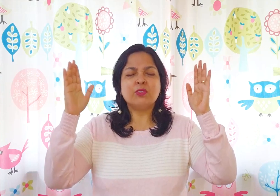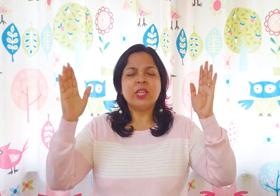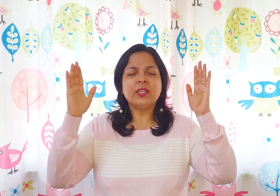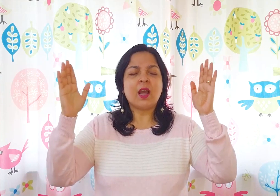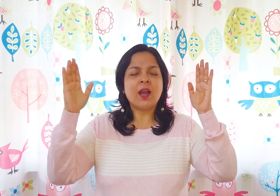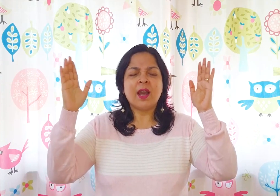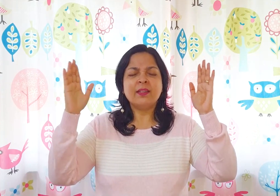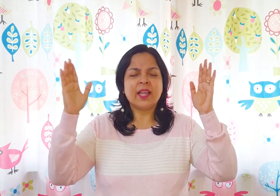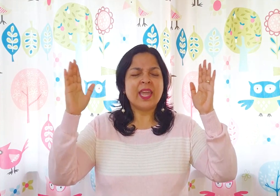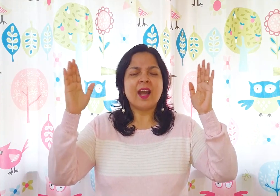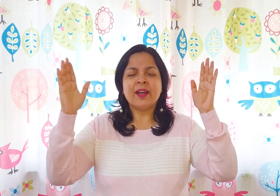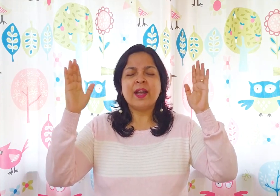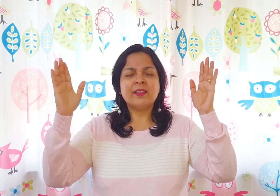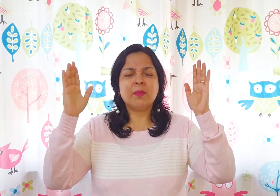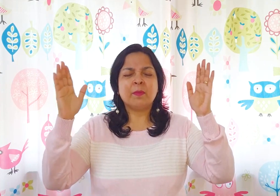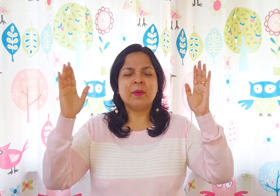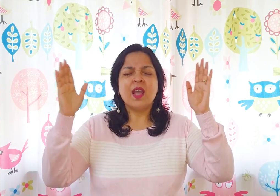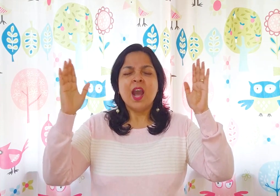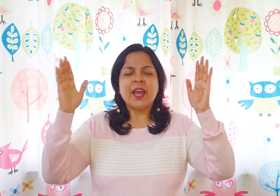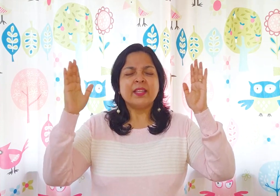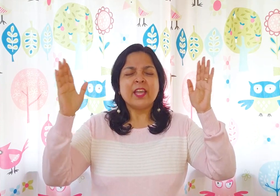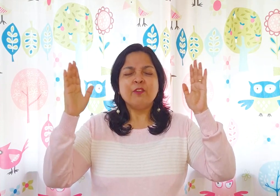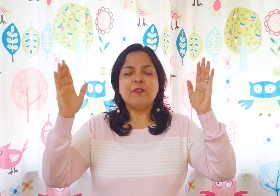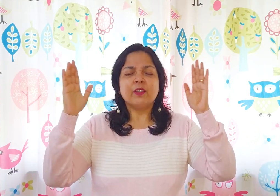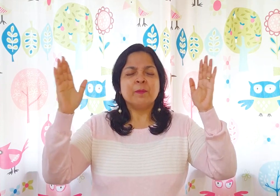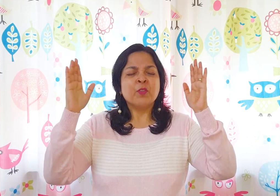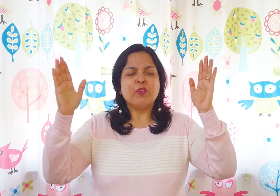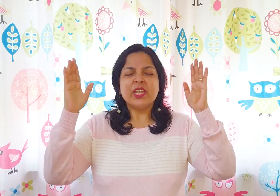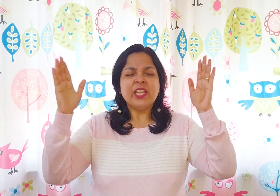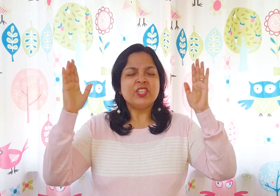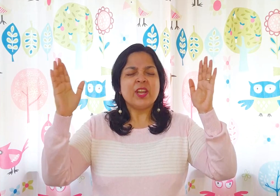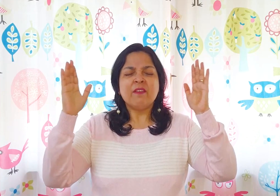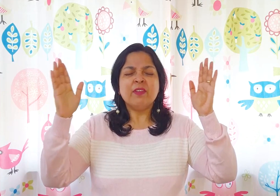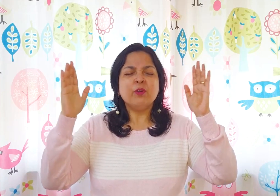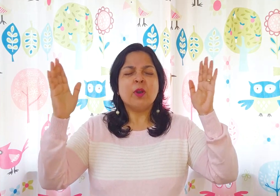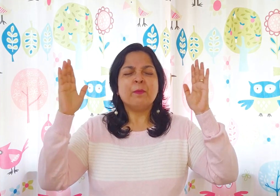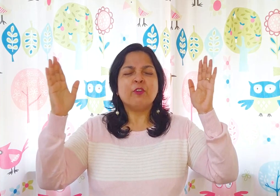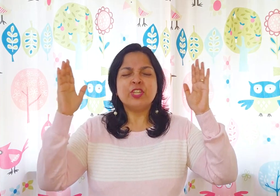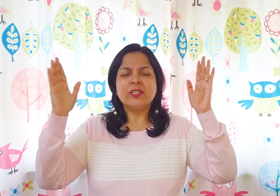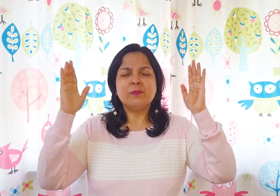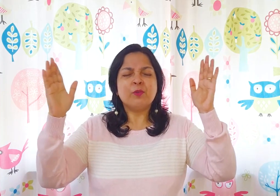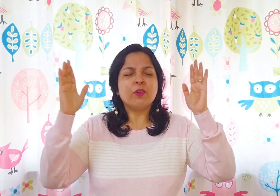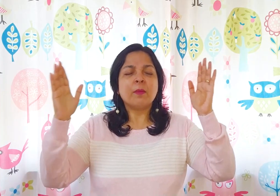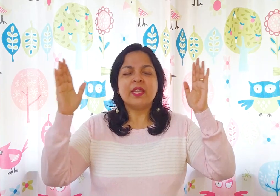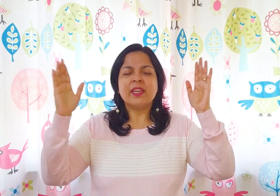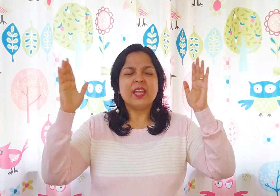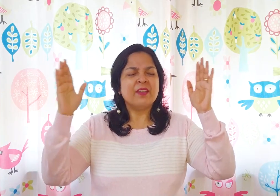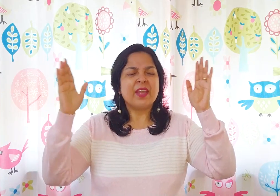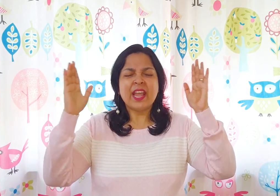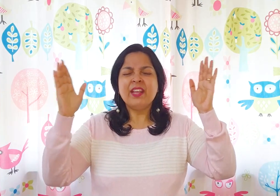ki bo si ta ahanta e ahata ba ba ba. I thank you, Father, for each and everyone who are watching this